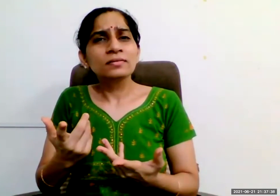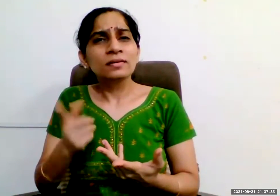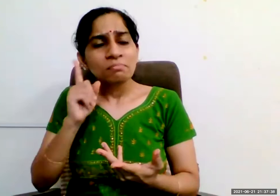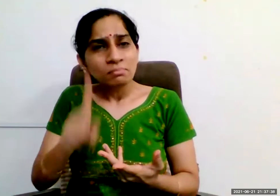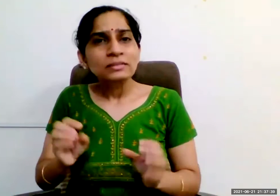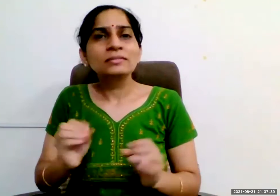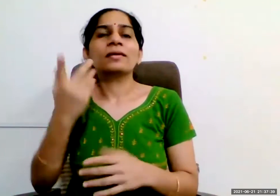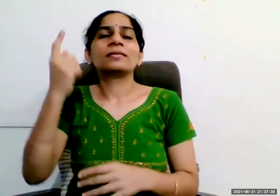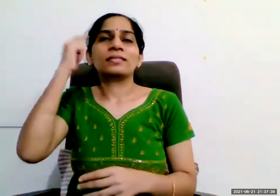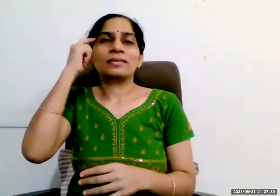Because